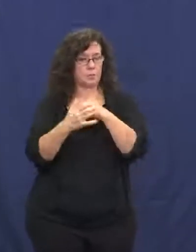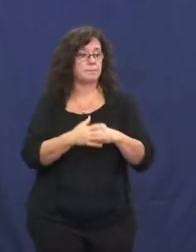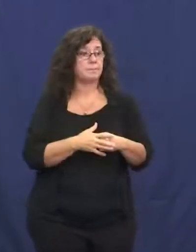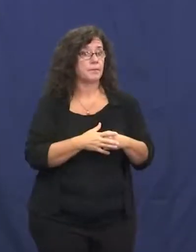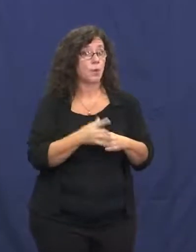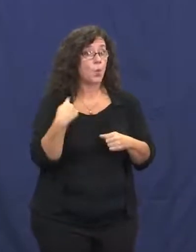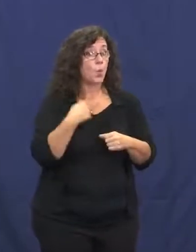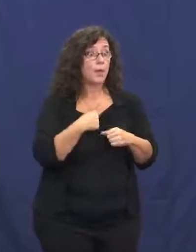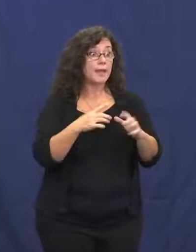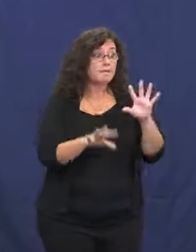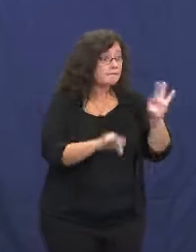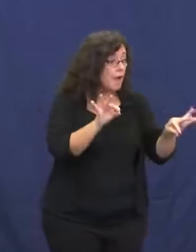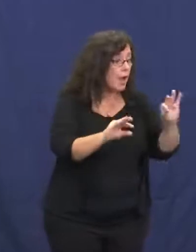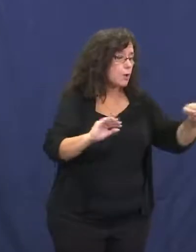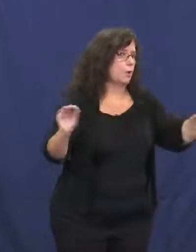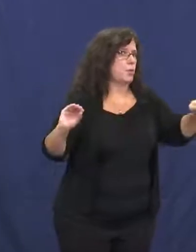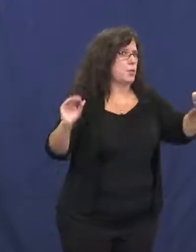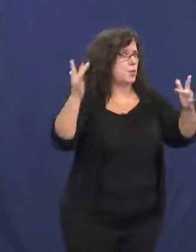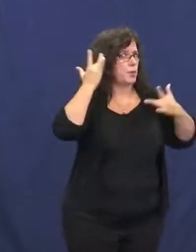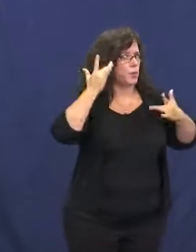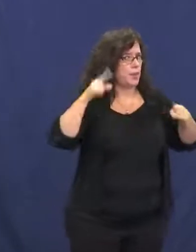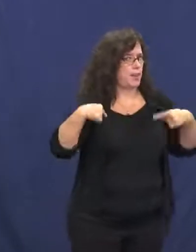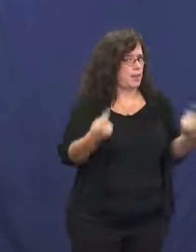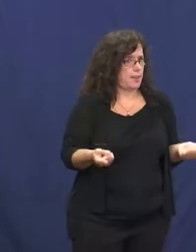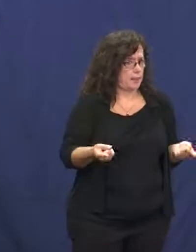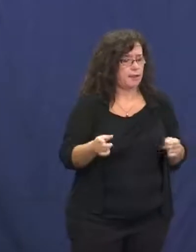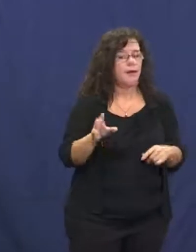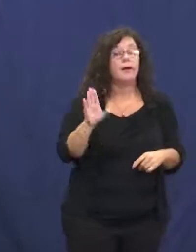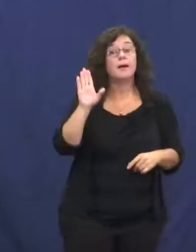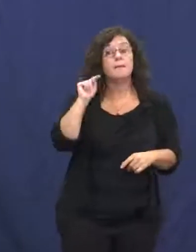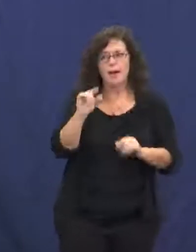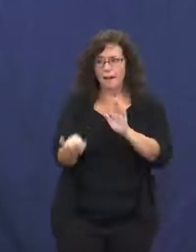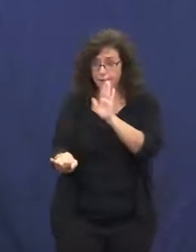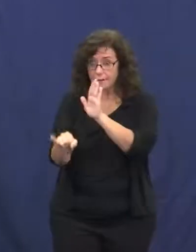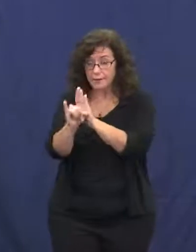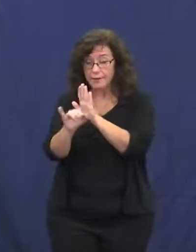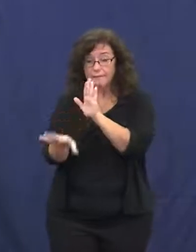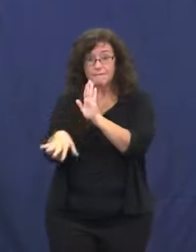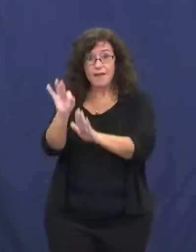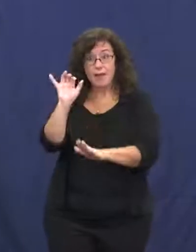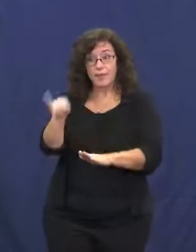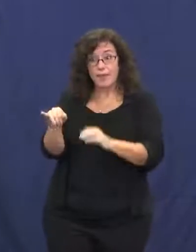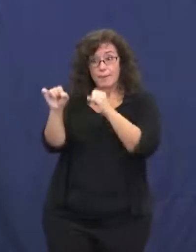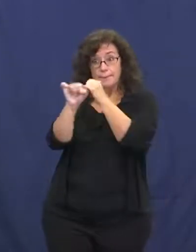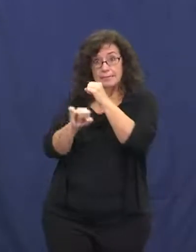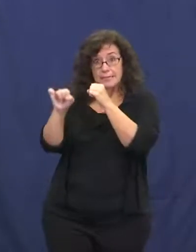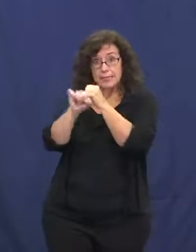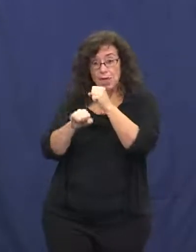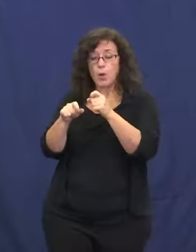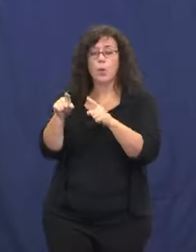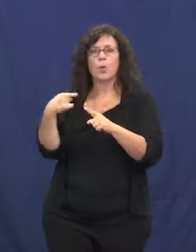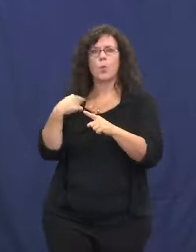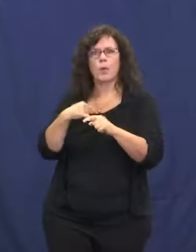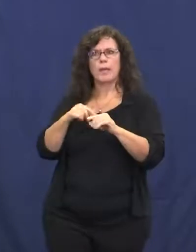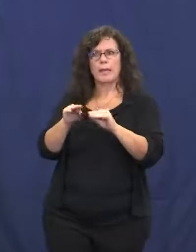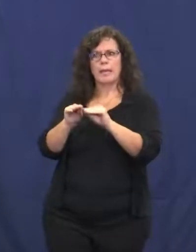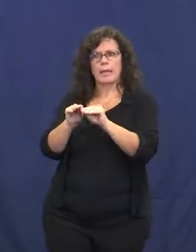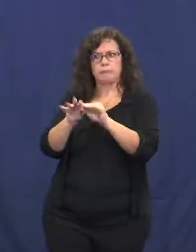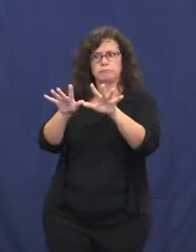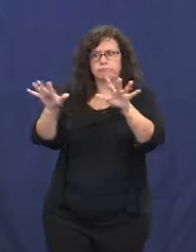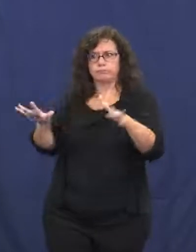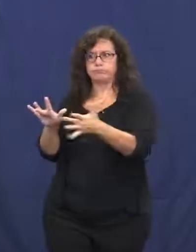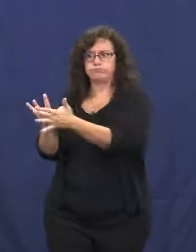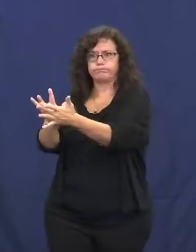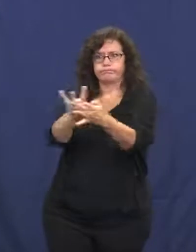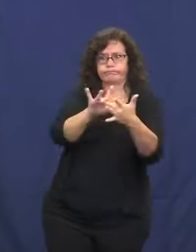we identified the neighborhood in Simi Valley, and environmental health vector staff canvassed the neighborhood